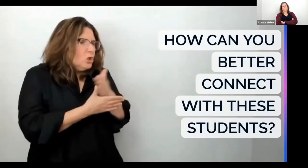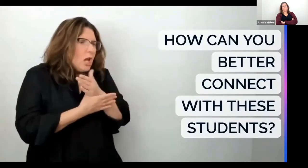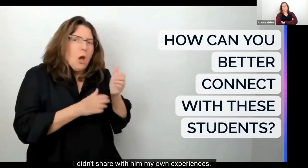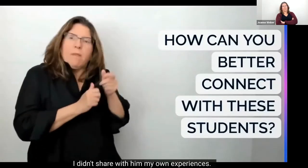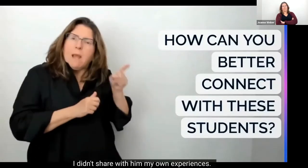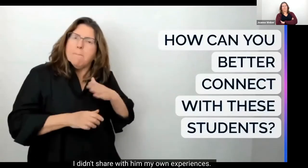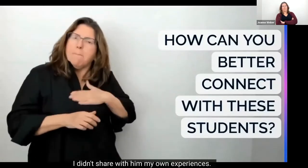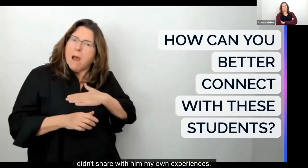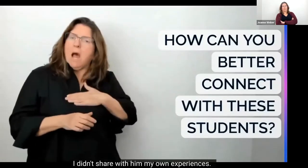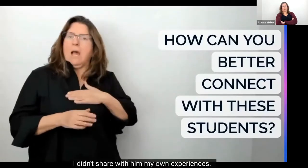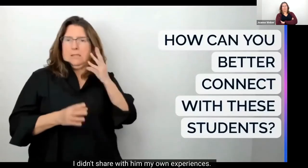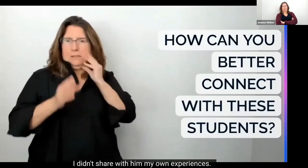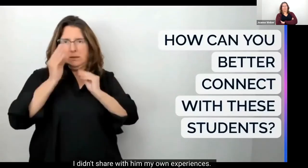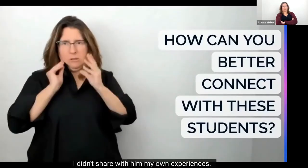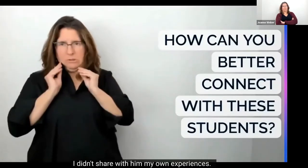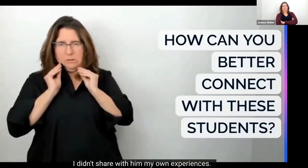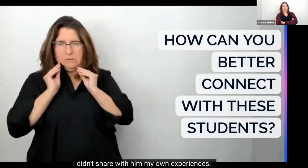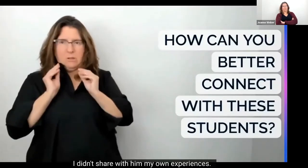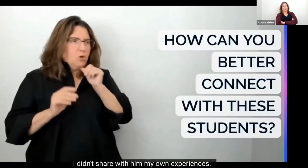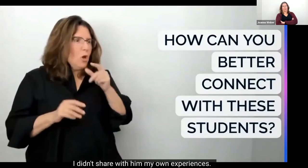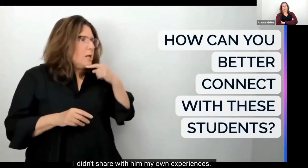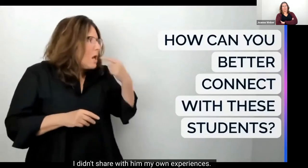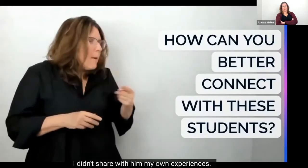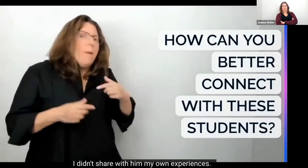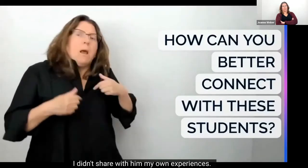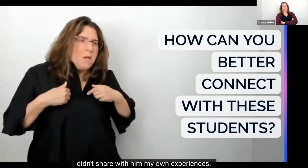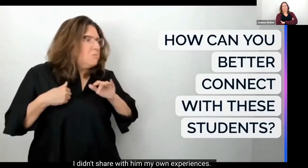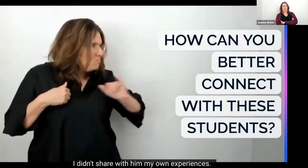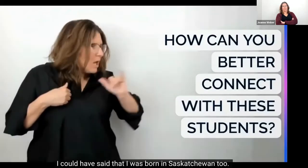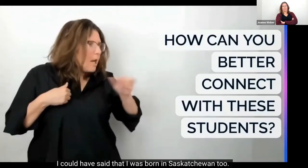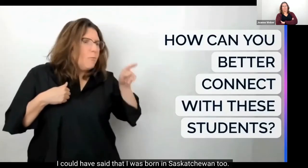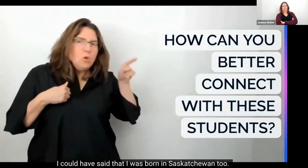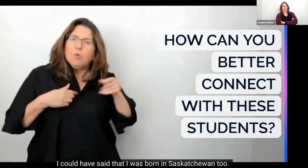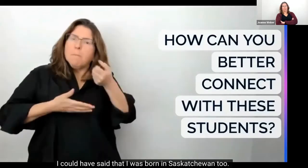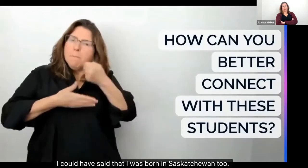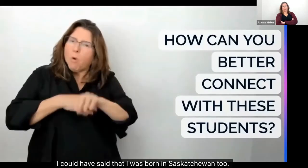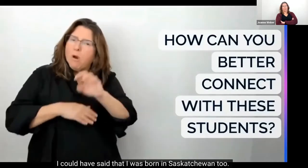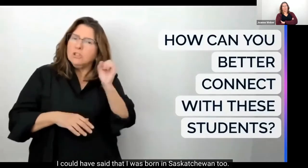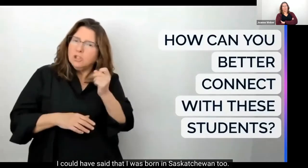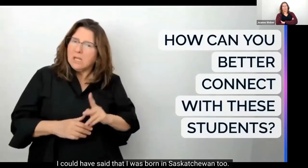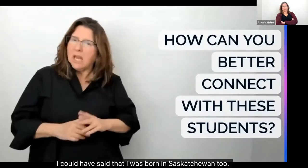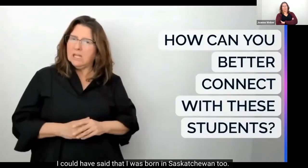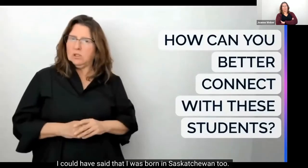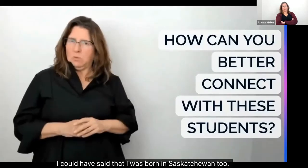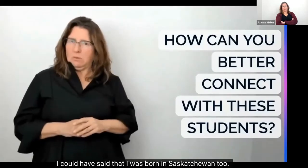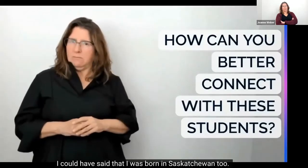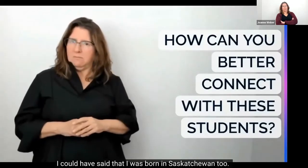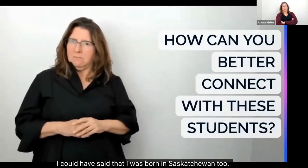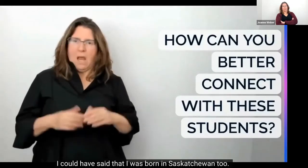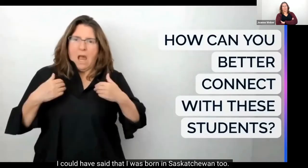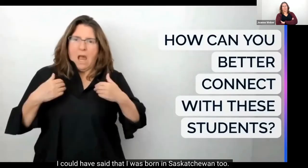me. I didn't share with him my own experiences. I could have said that I was born in Saskatchewan